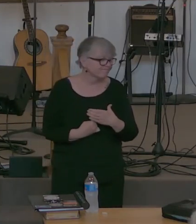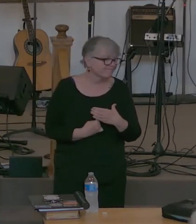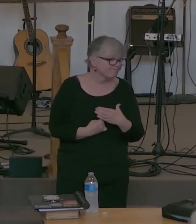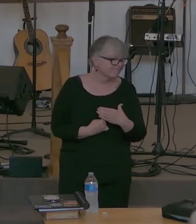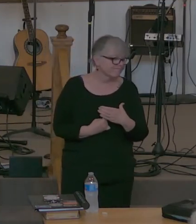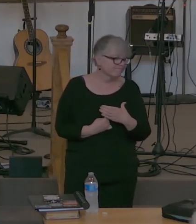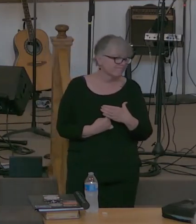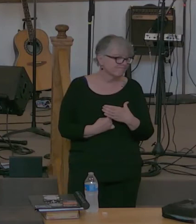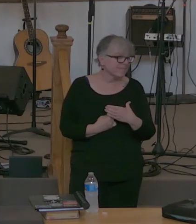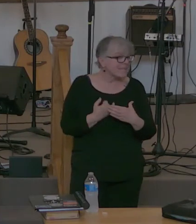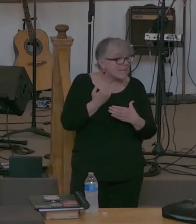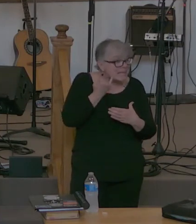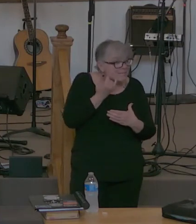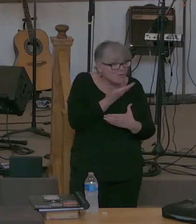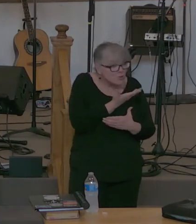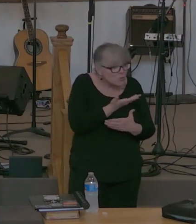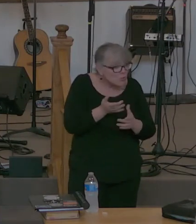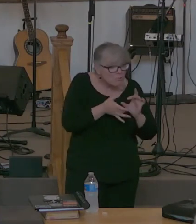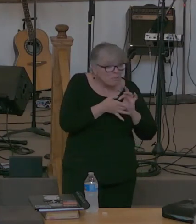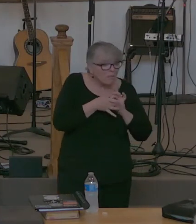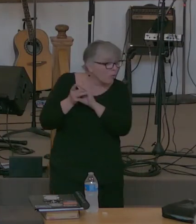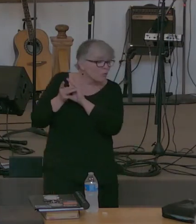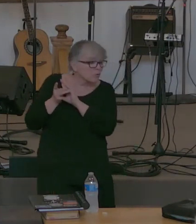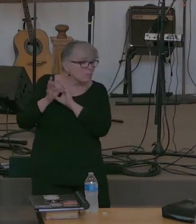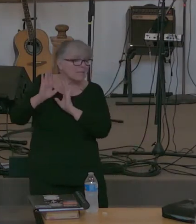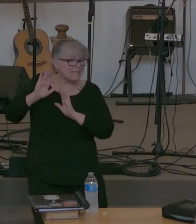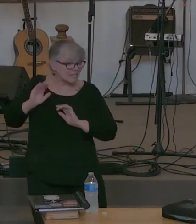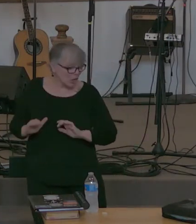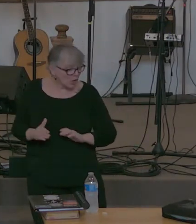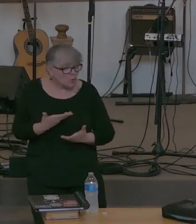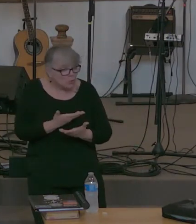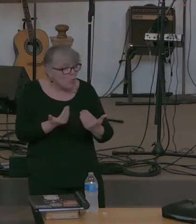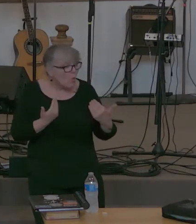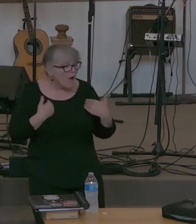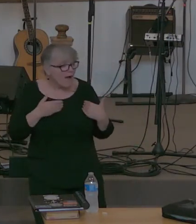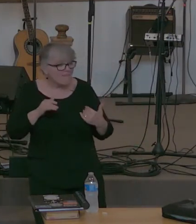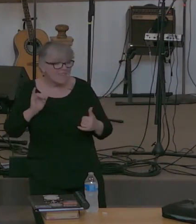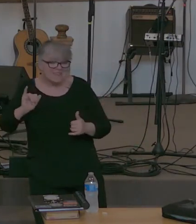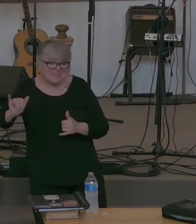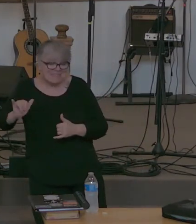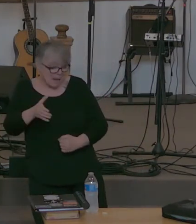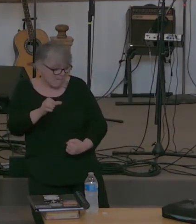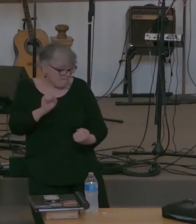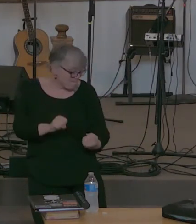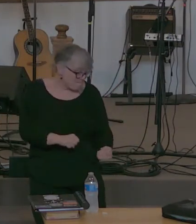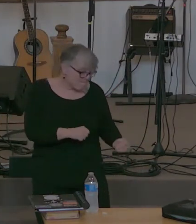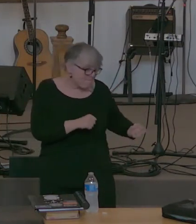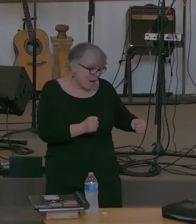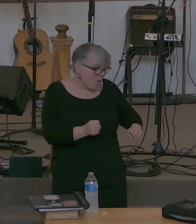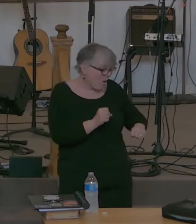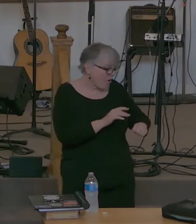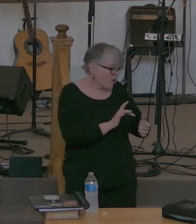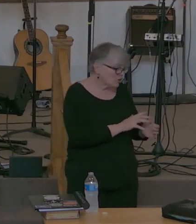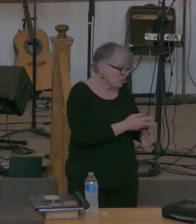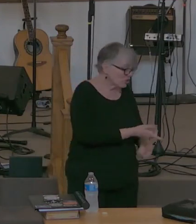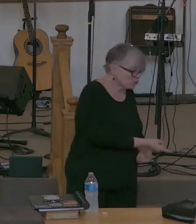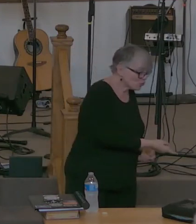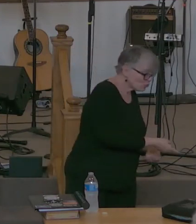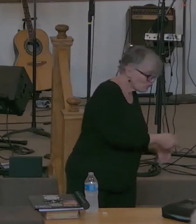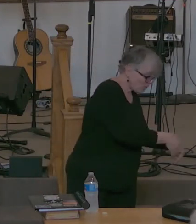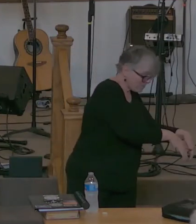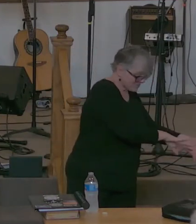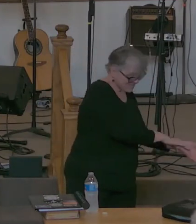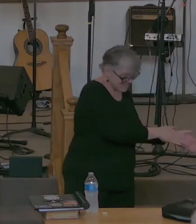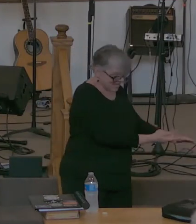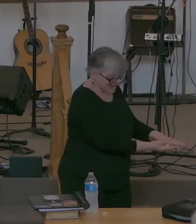If you're a child of God, you have the power that raised Jesus Christ from the dead